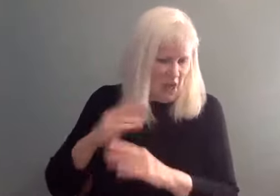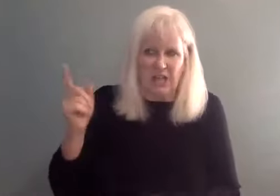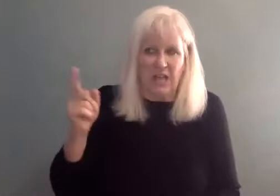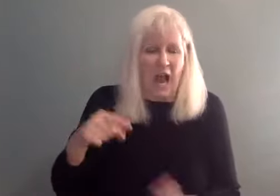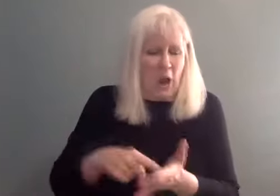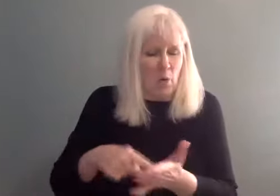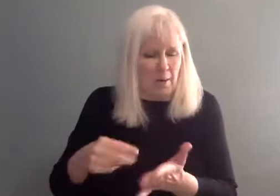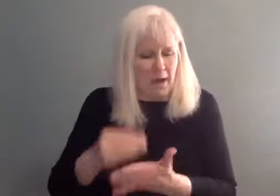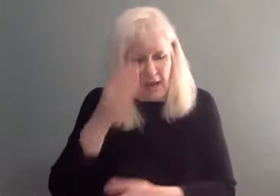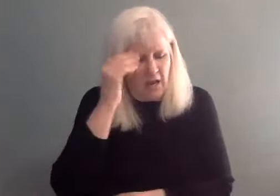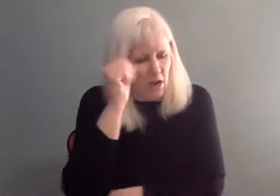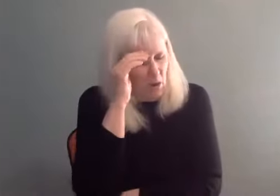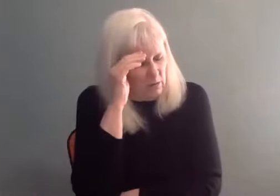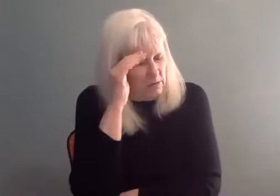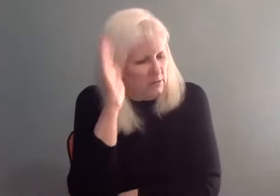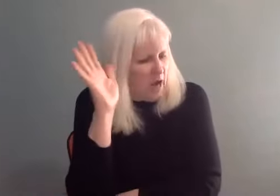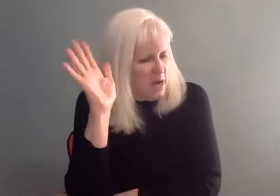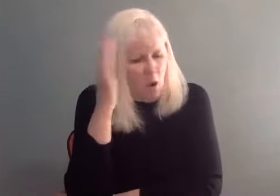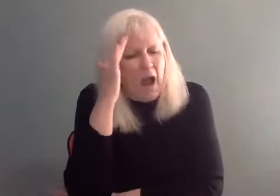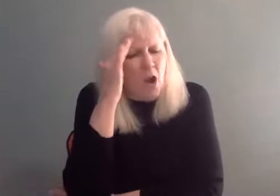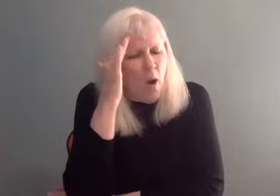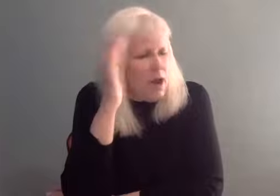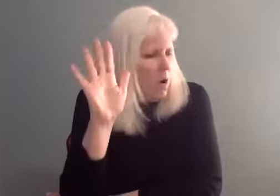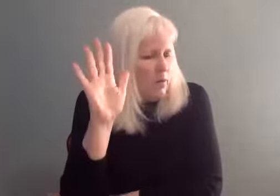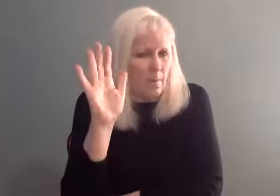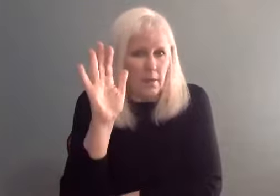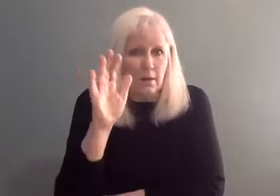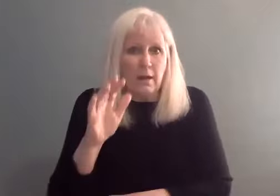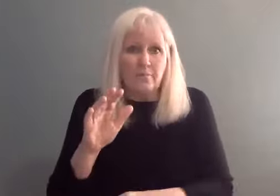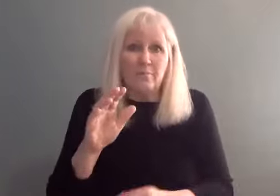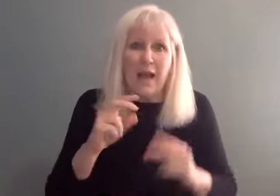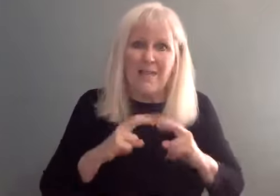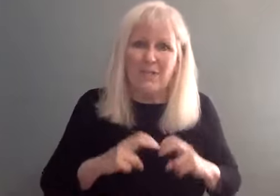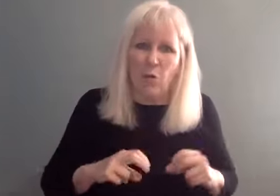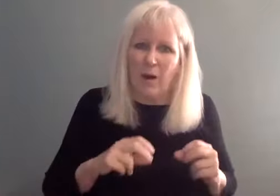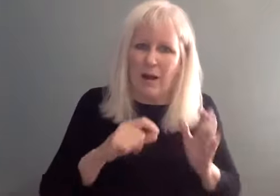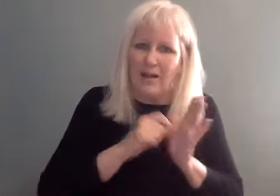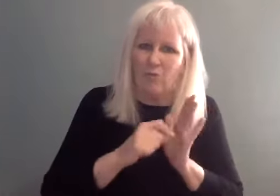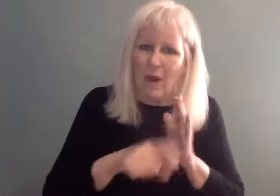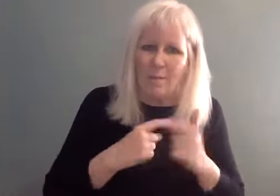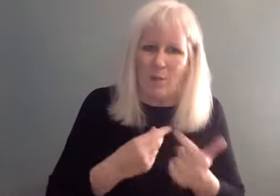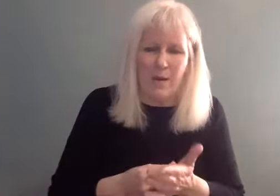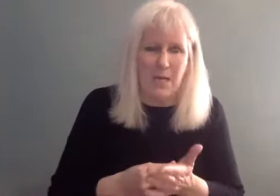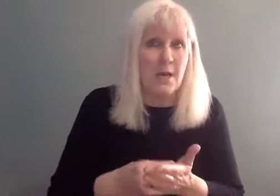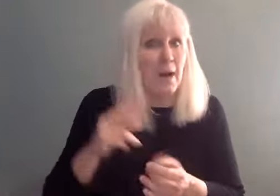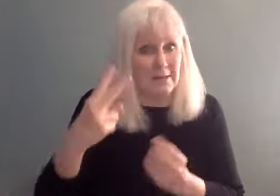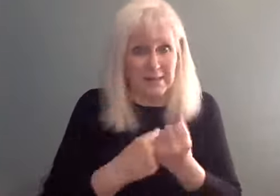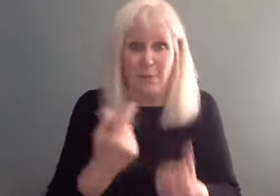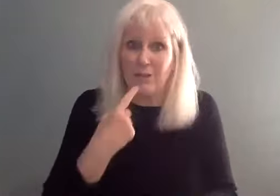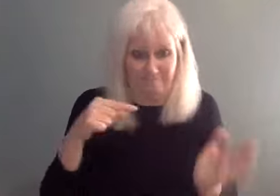just thought he didn't need it. We never really got that far in the inventory about the money. And so